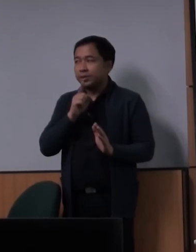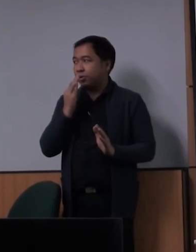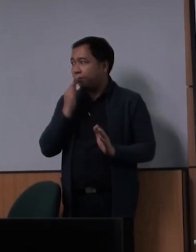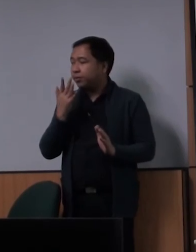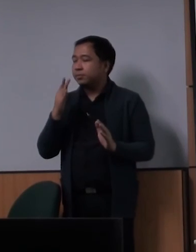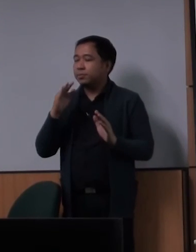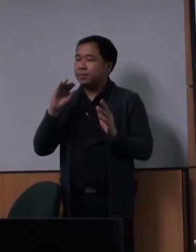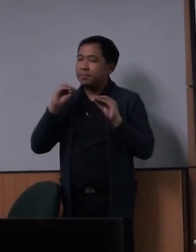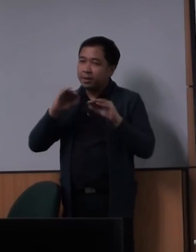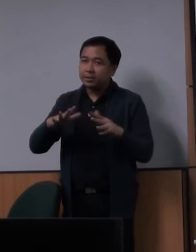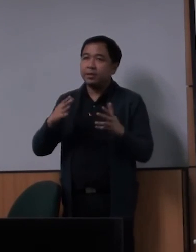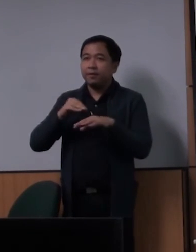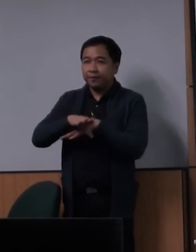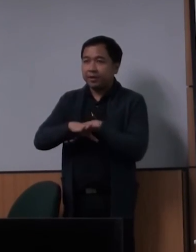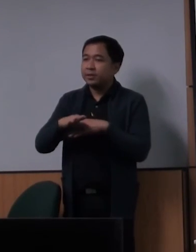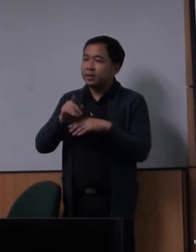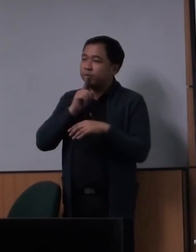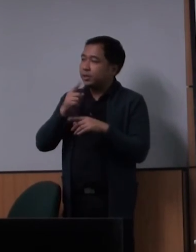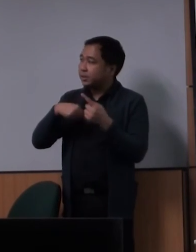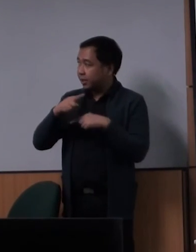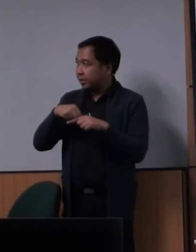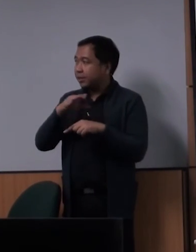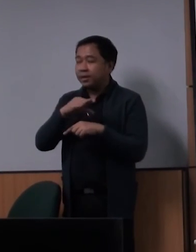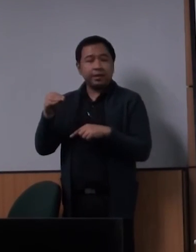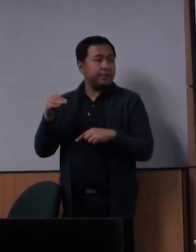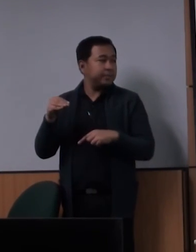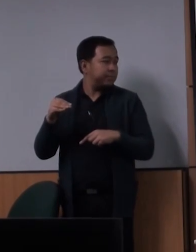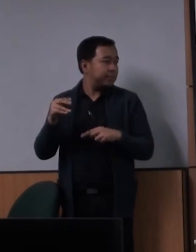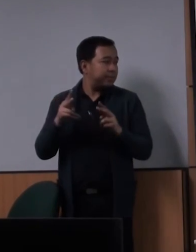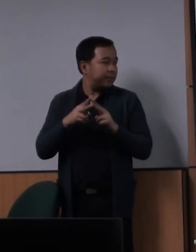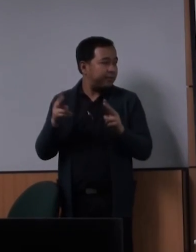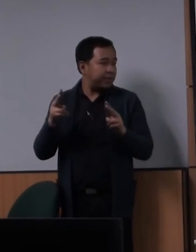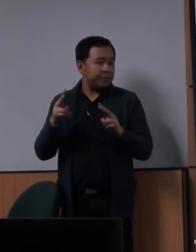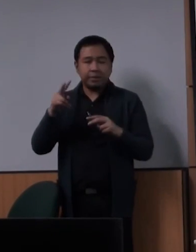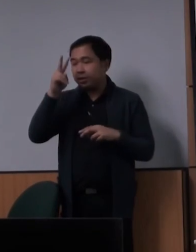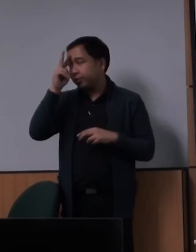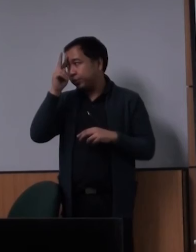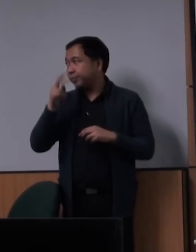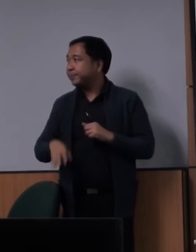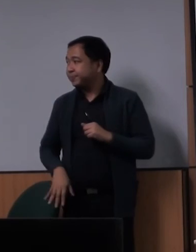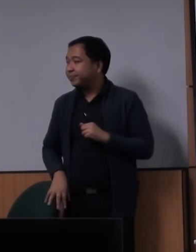colorfulness, magical effects, realistic signing, and very, right.